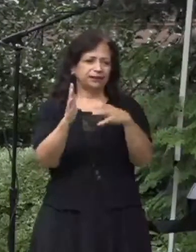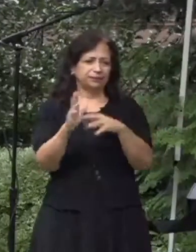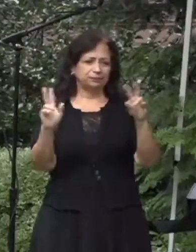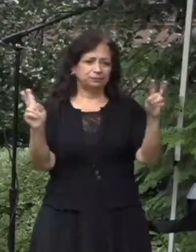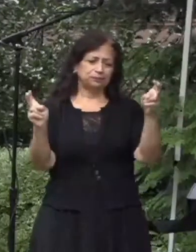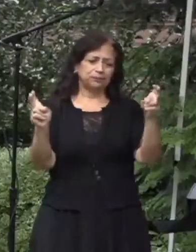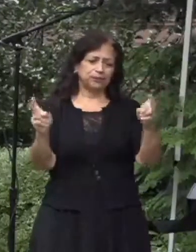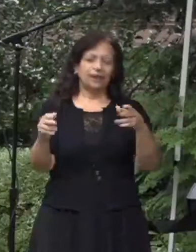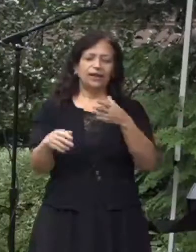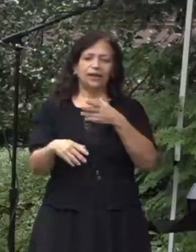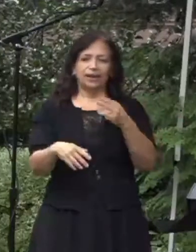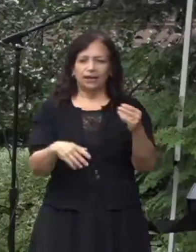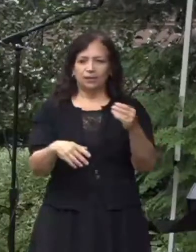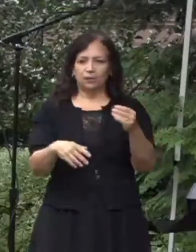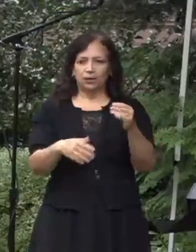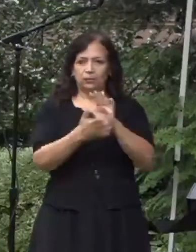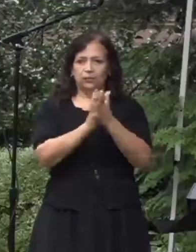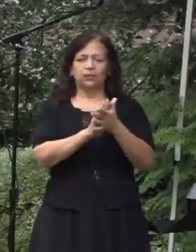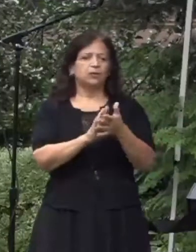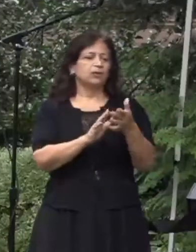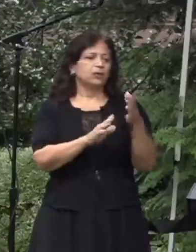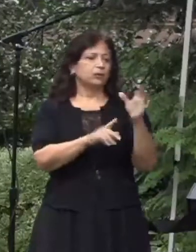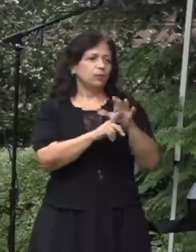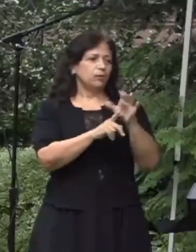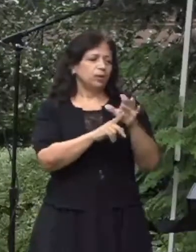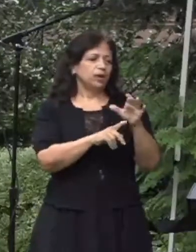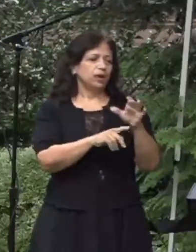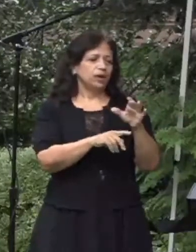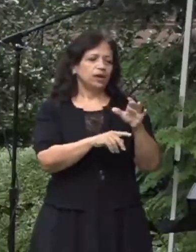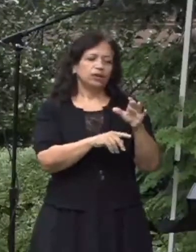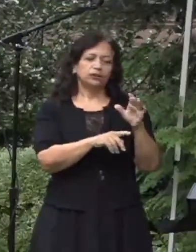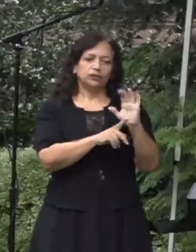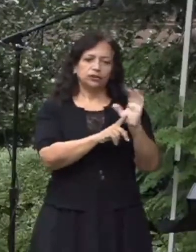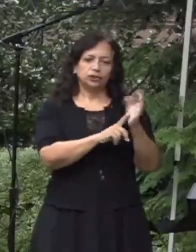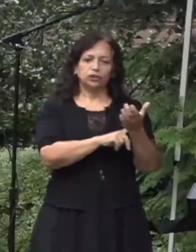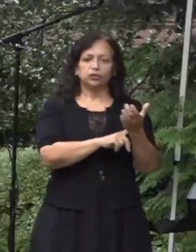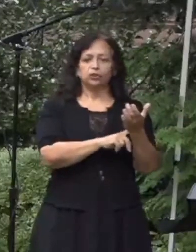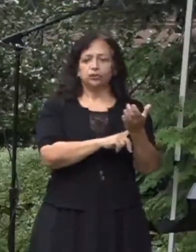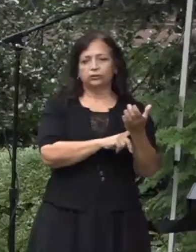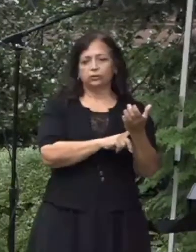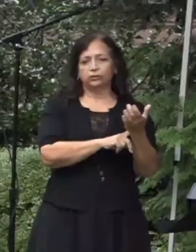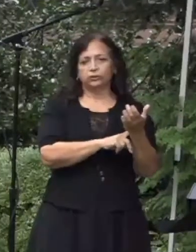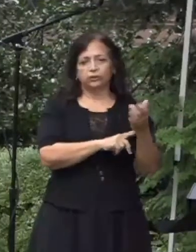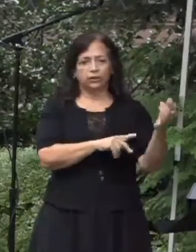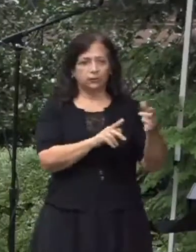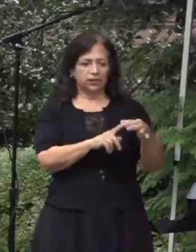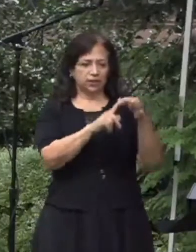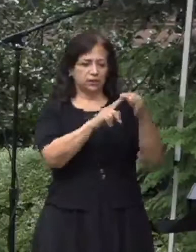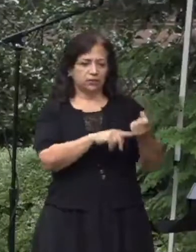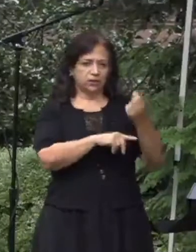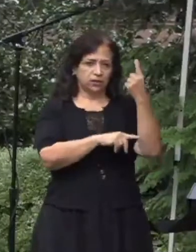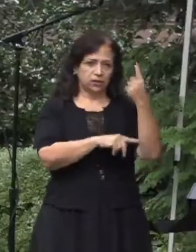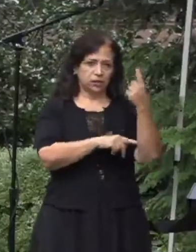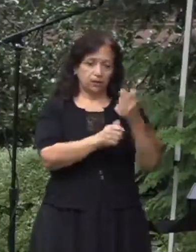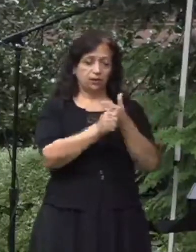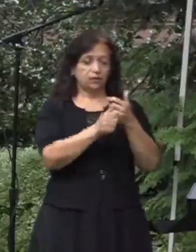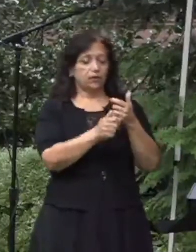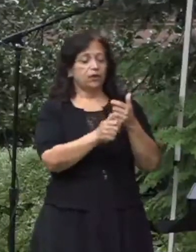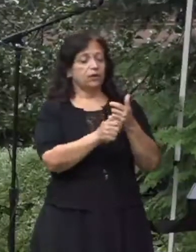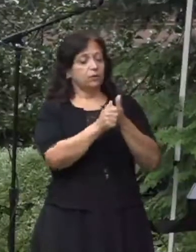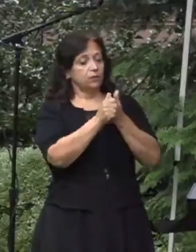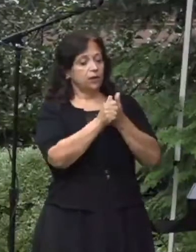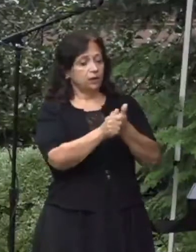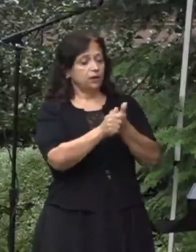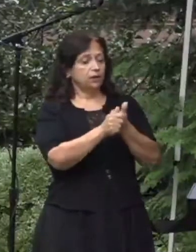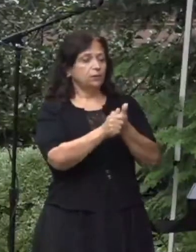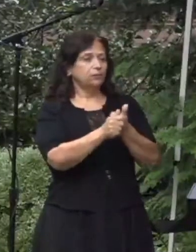given way in popular culture a designation for a particular understanding of being a follower of Christ,